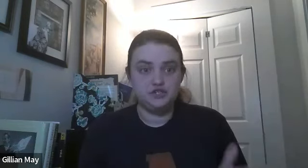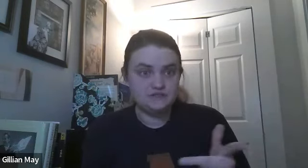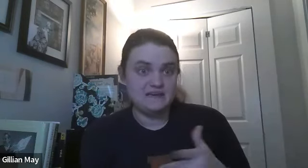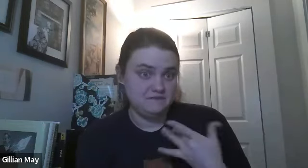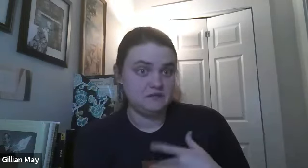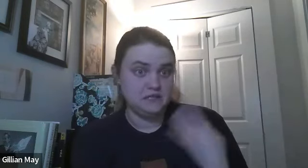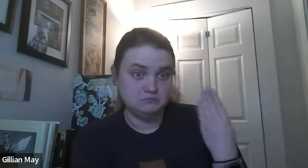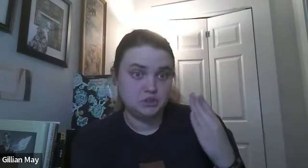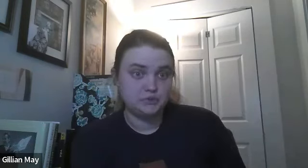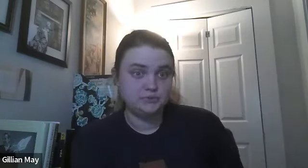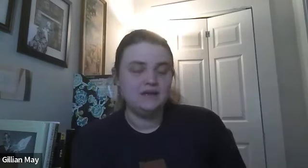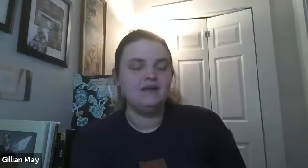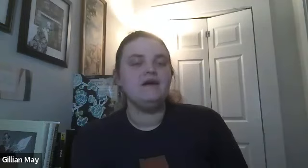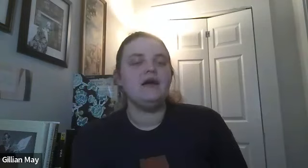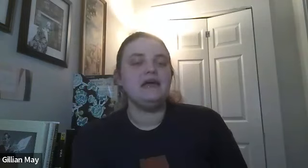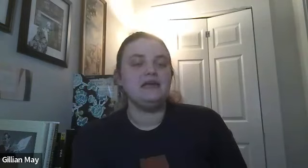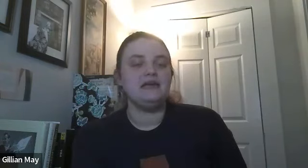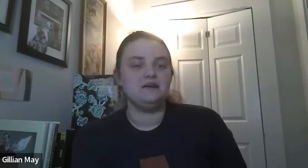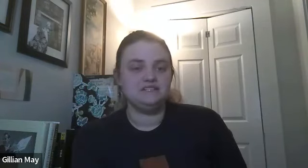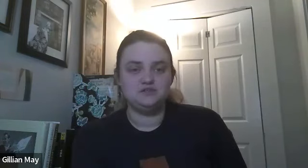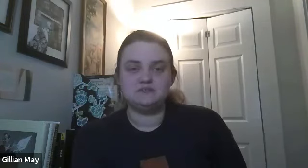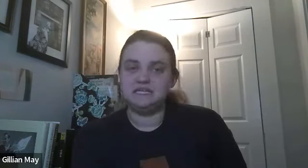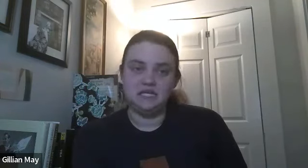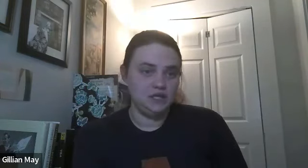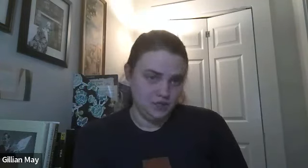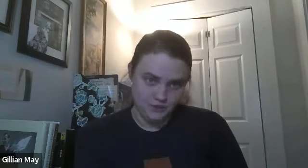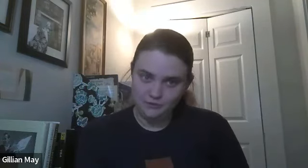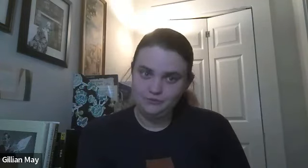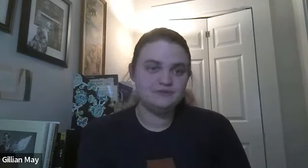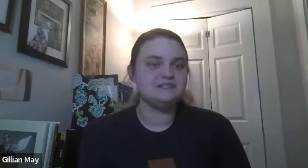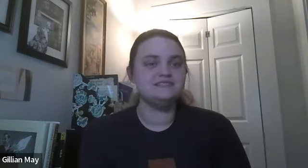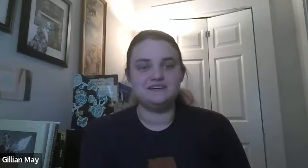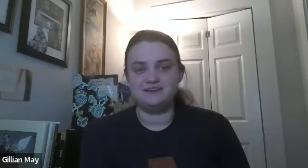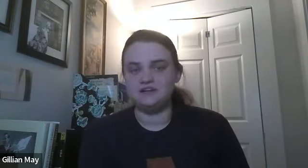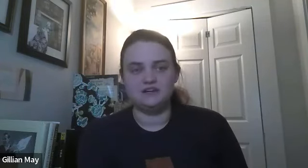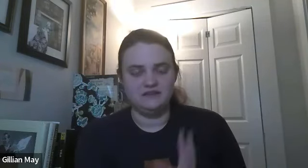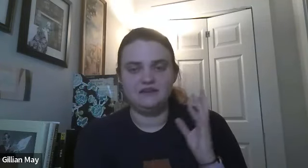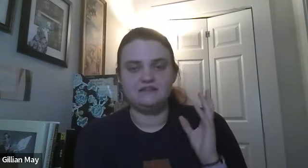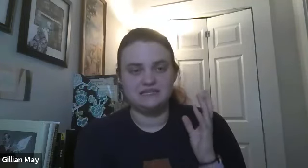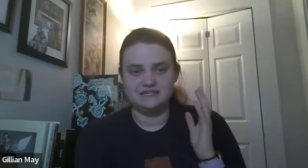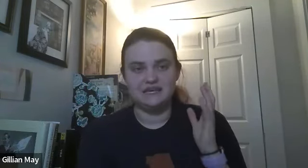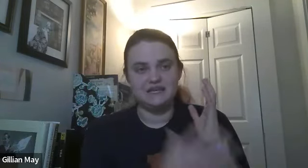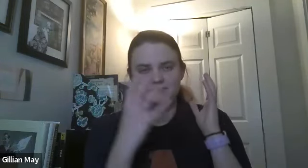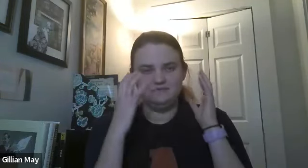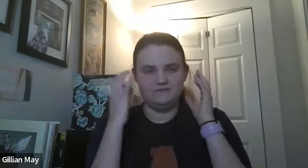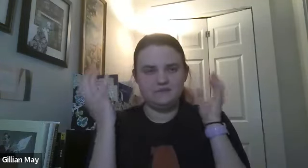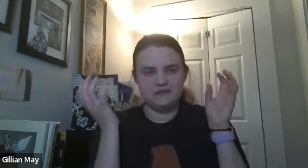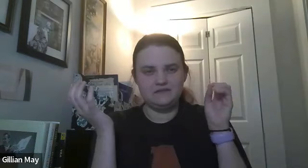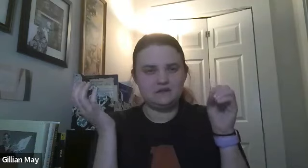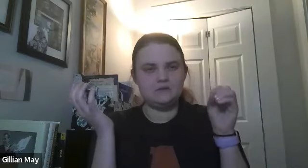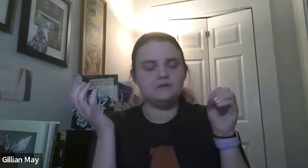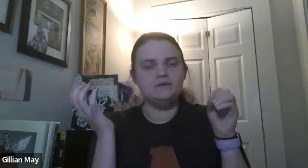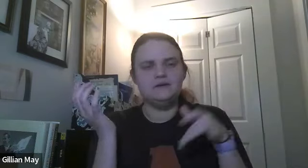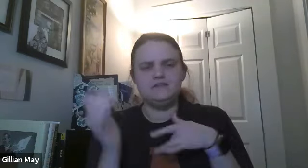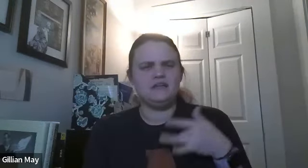you say feeling blue? And our teacher was like, no, because that's, again, if you think literal, they're like,